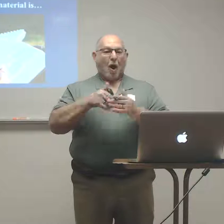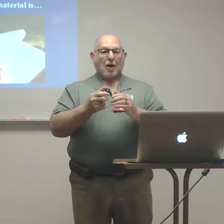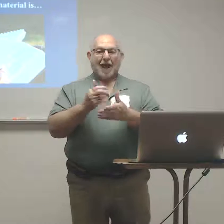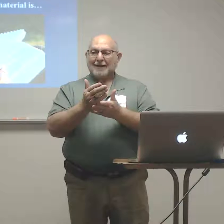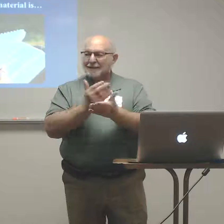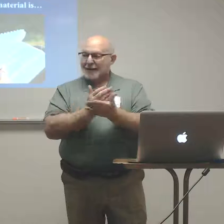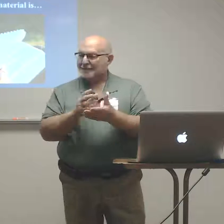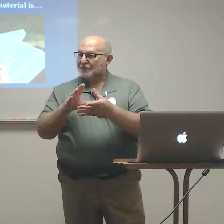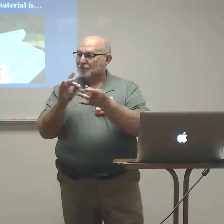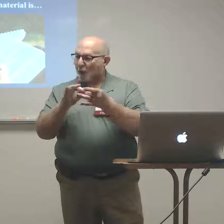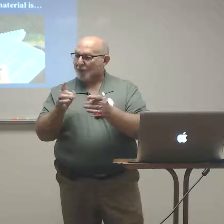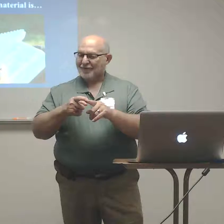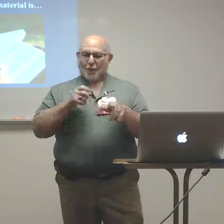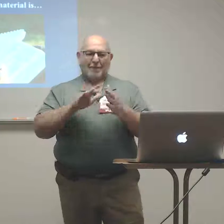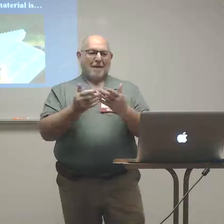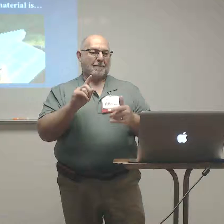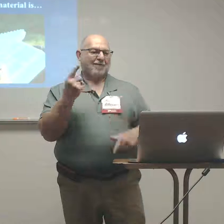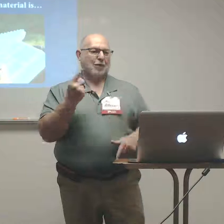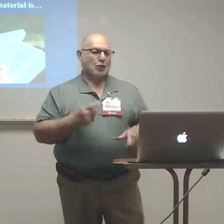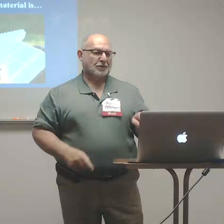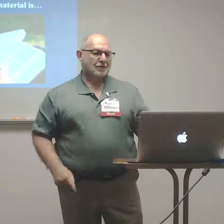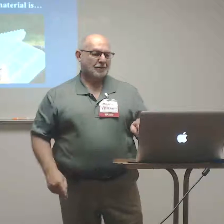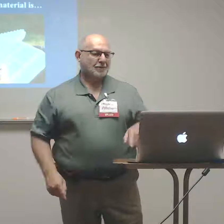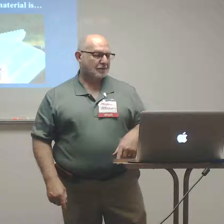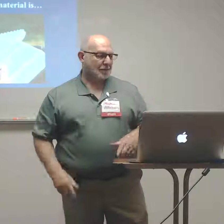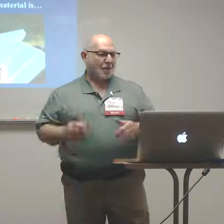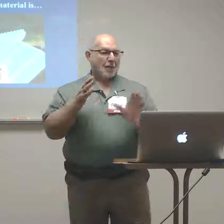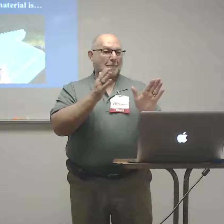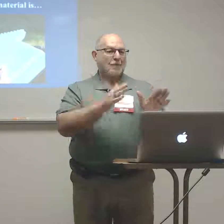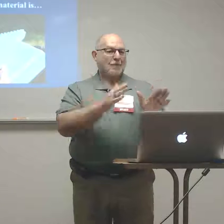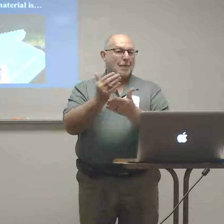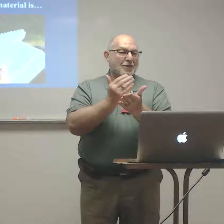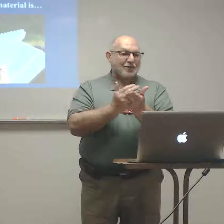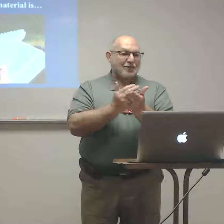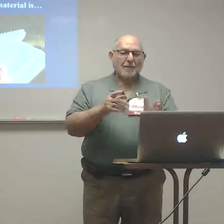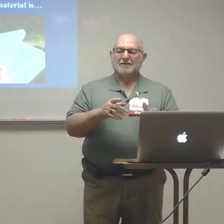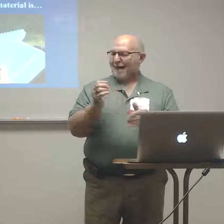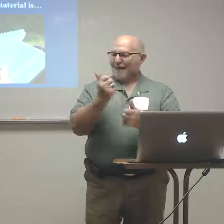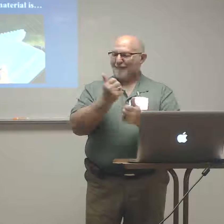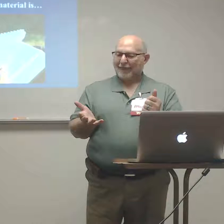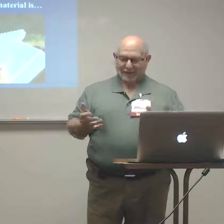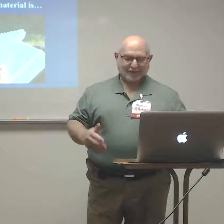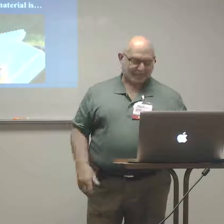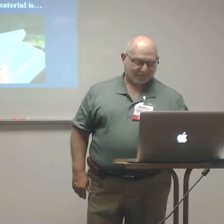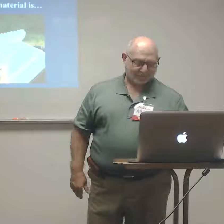my lessons do Bible first. Prepare sermon, everything.